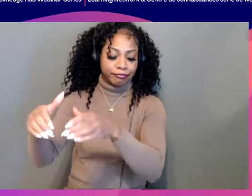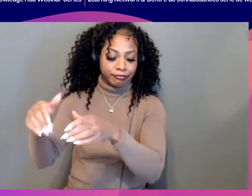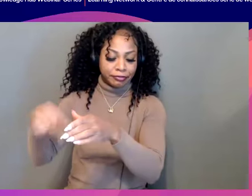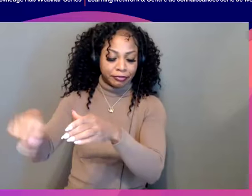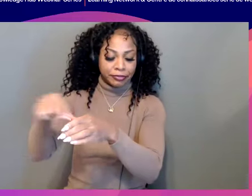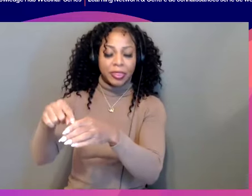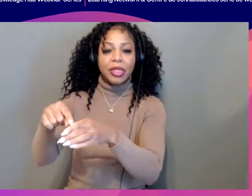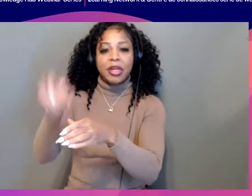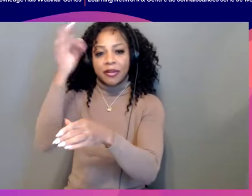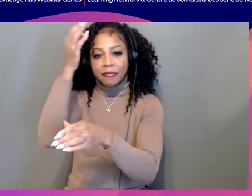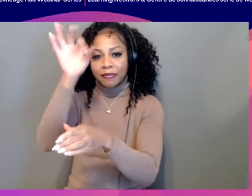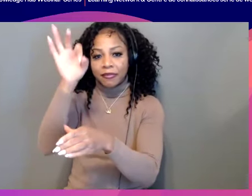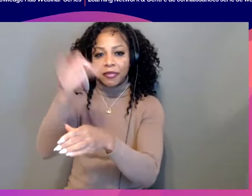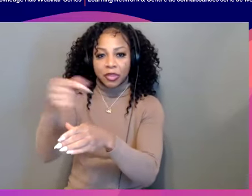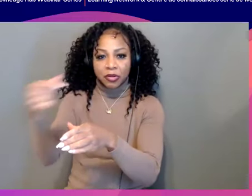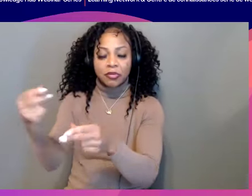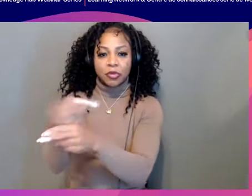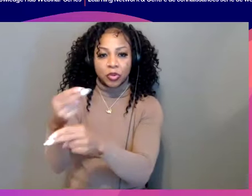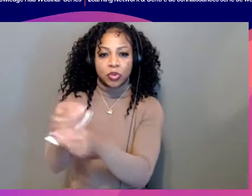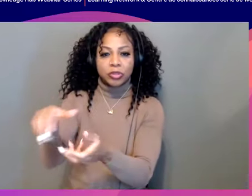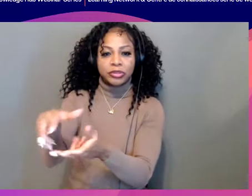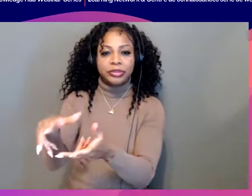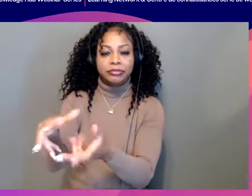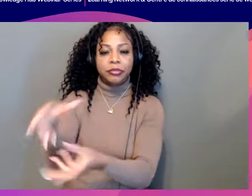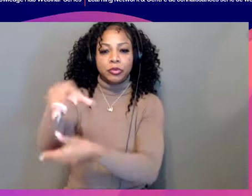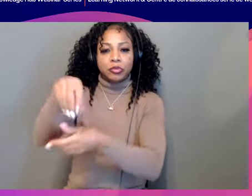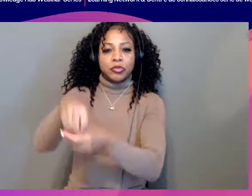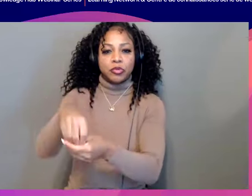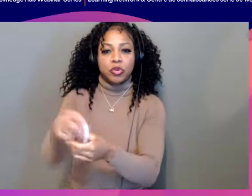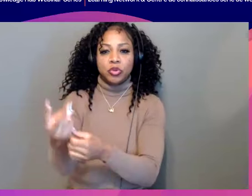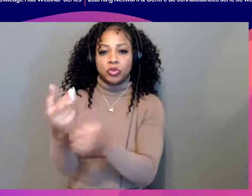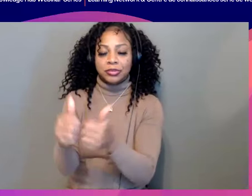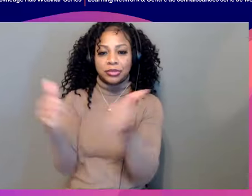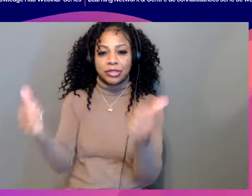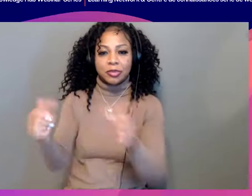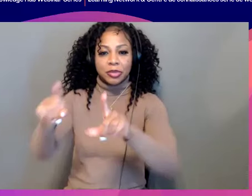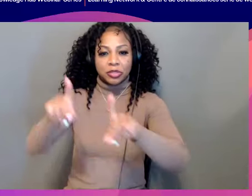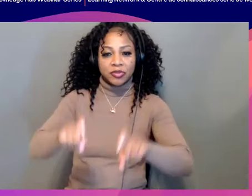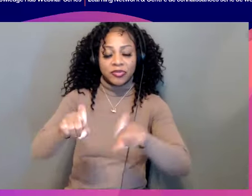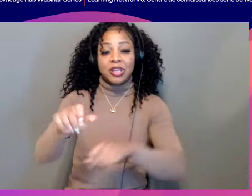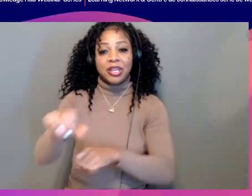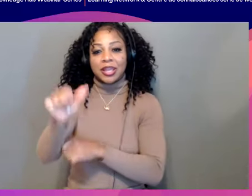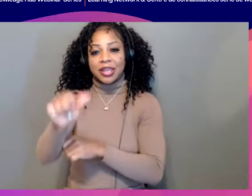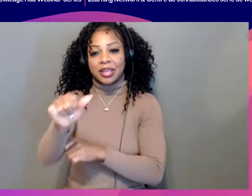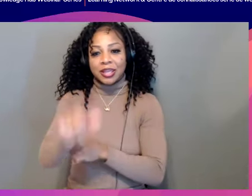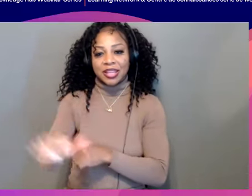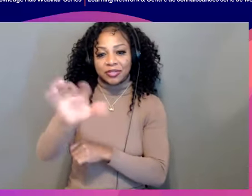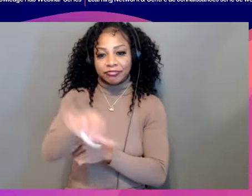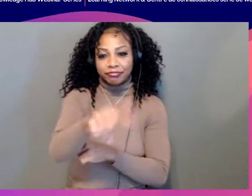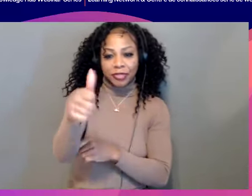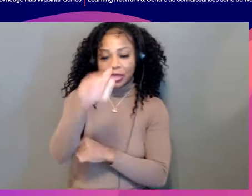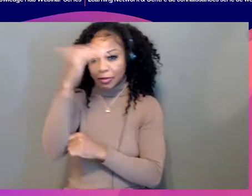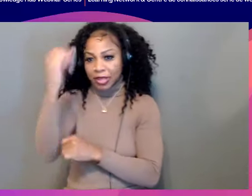the federal government used to combine three separate survey populations: Asian other, Black other,